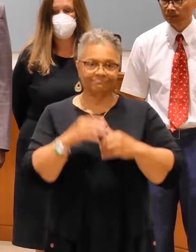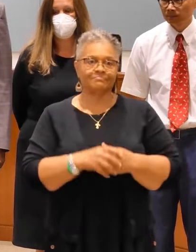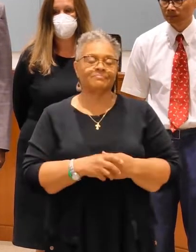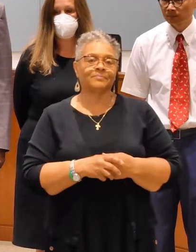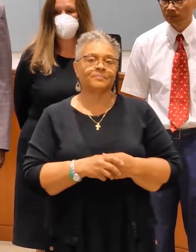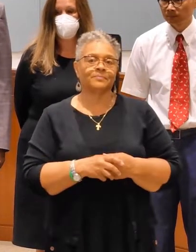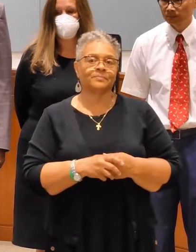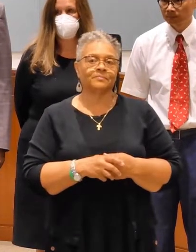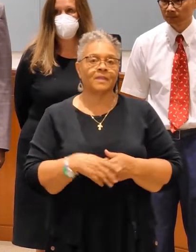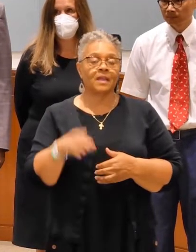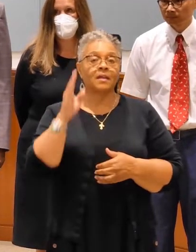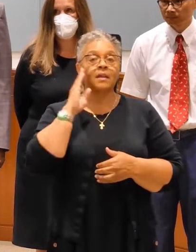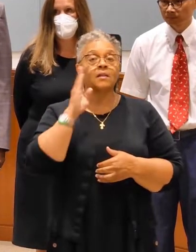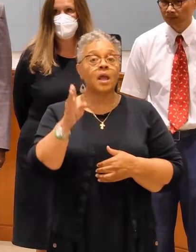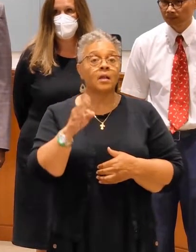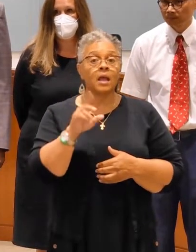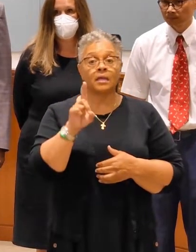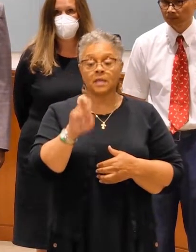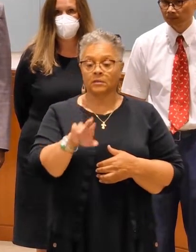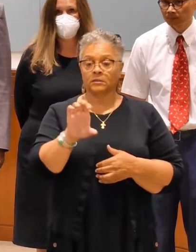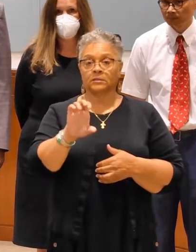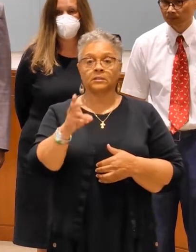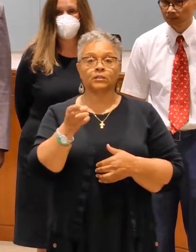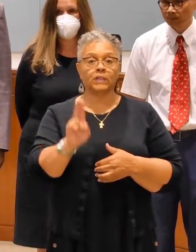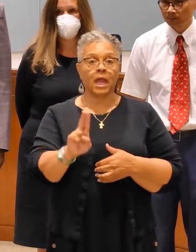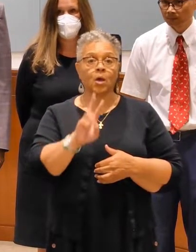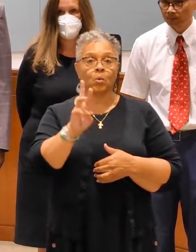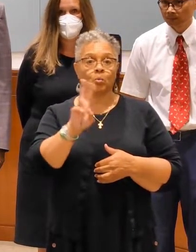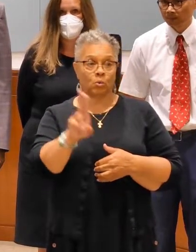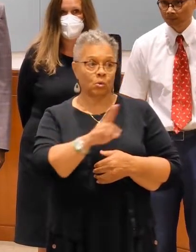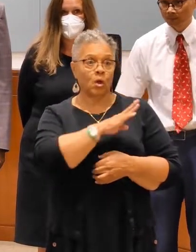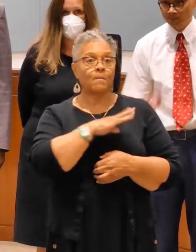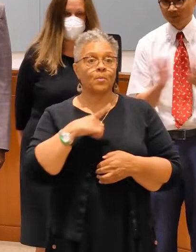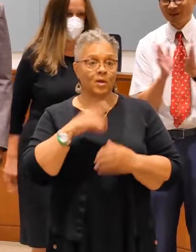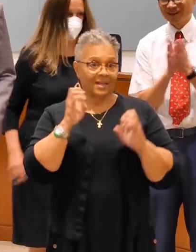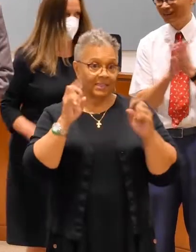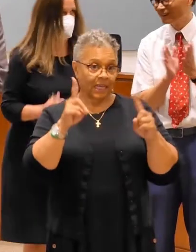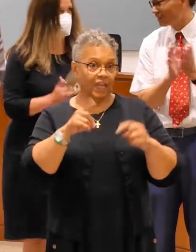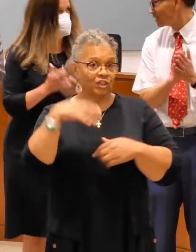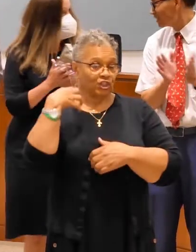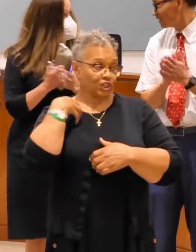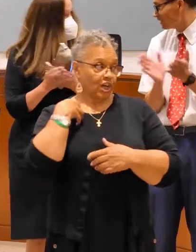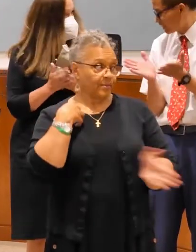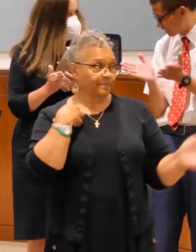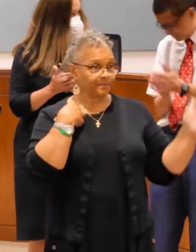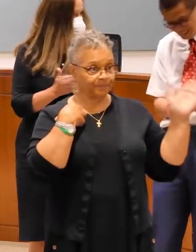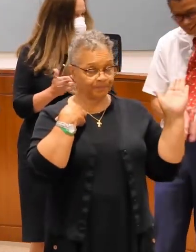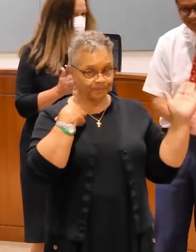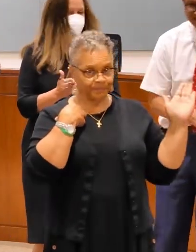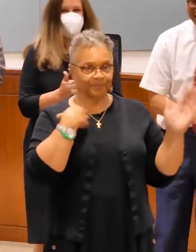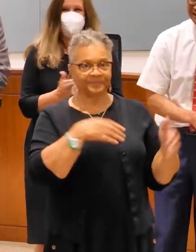like to acknowledge Dr. Chow Wu, our Board of Education Chair. Give him a round of applause if you